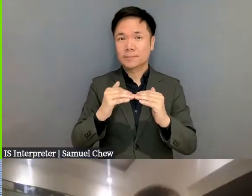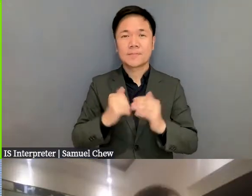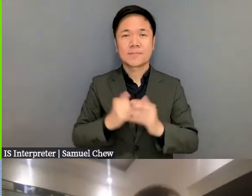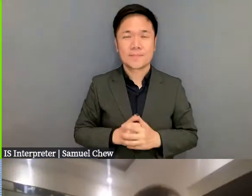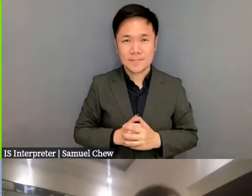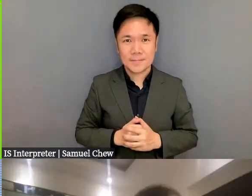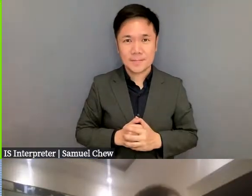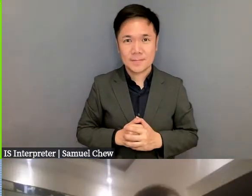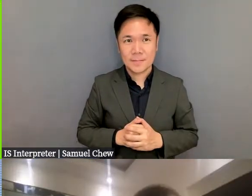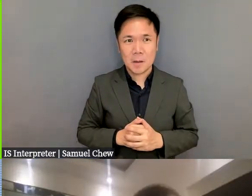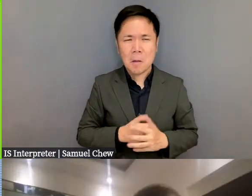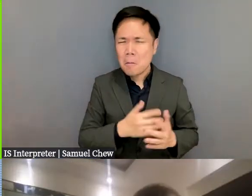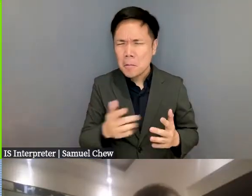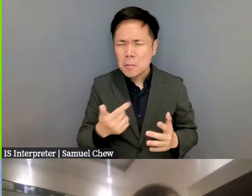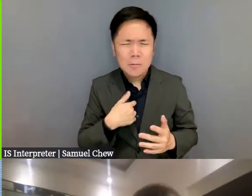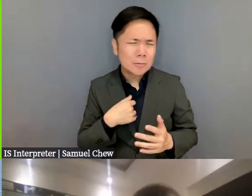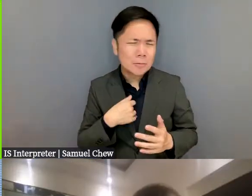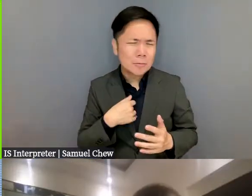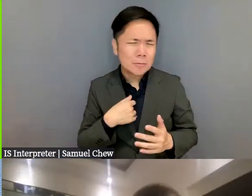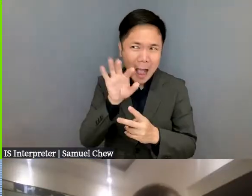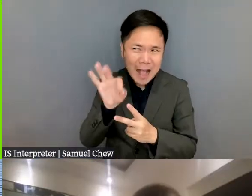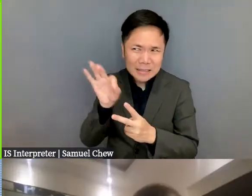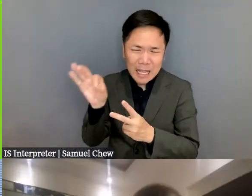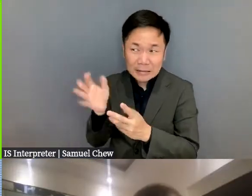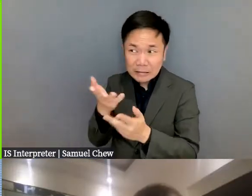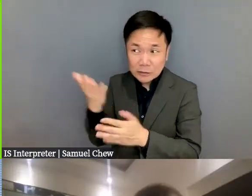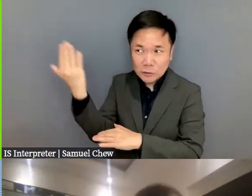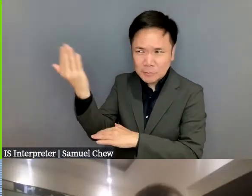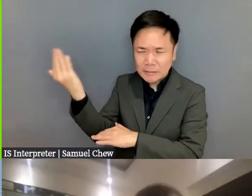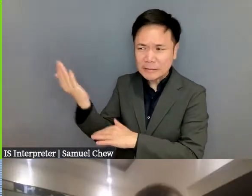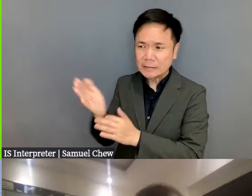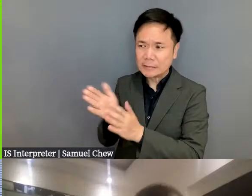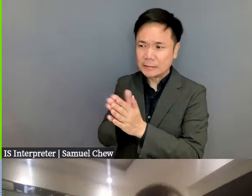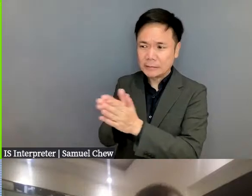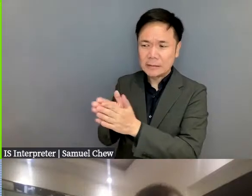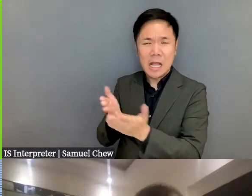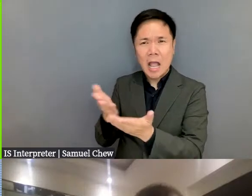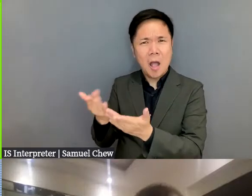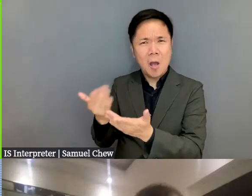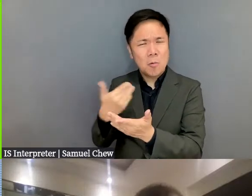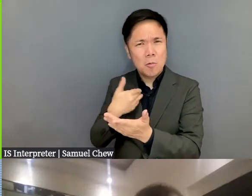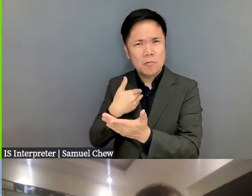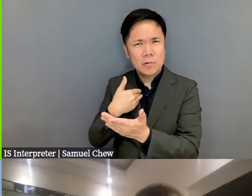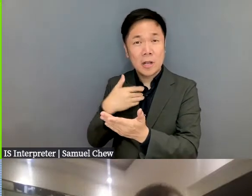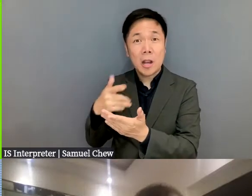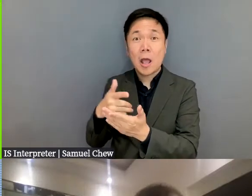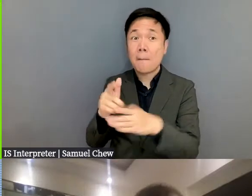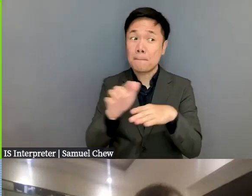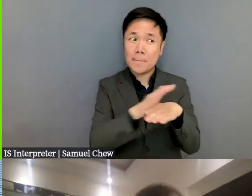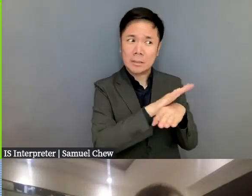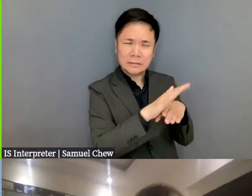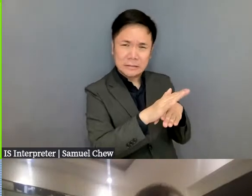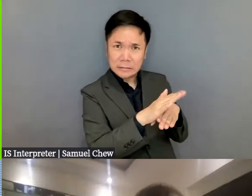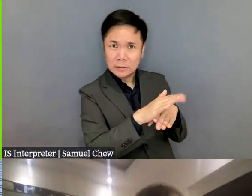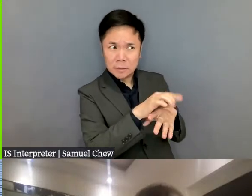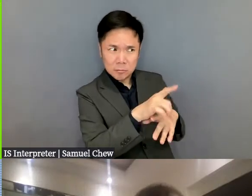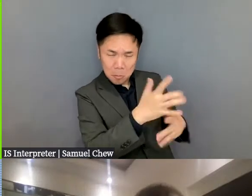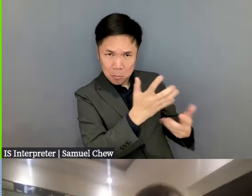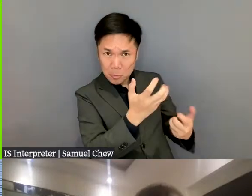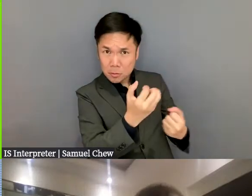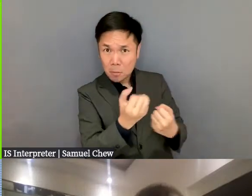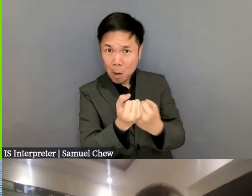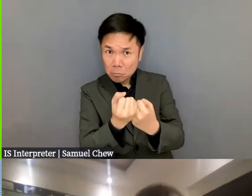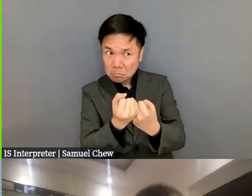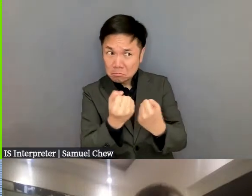interested to know from both of you, please, what has been the reaction from the private sector to these initiatives? Has this